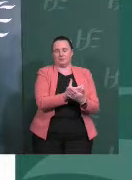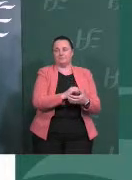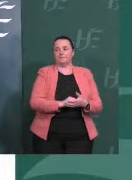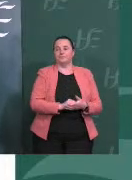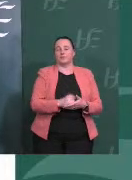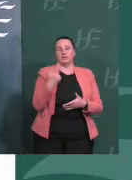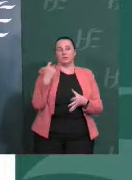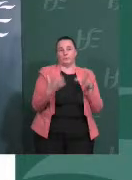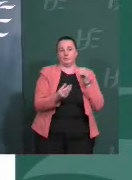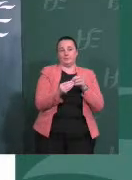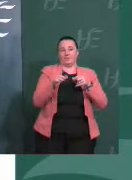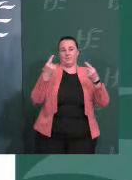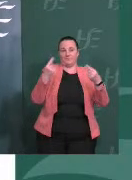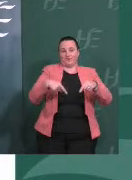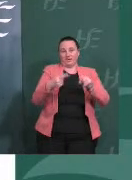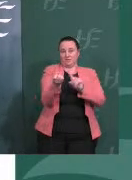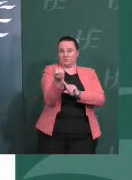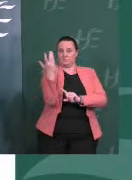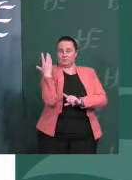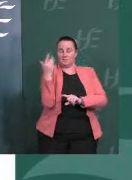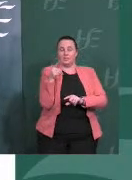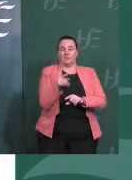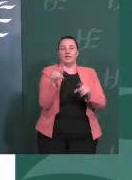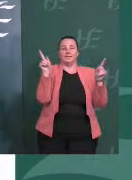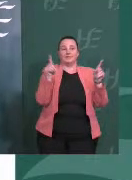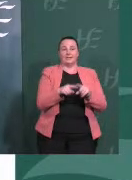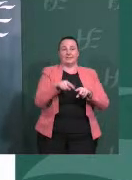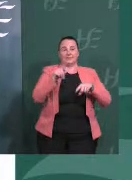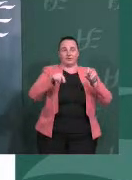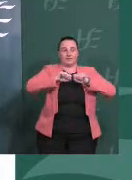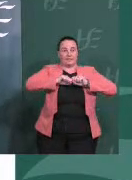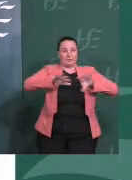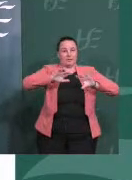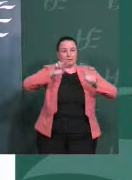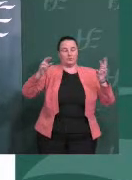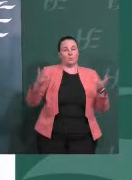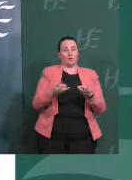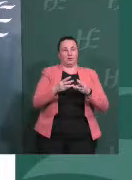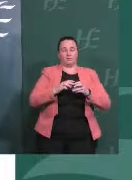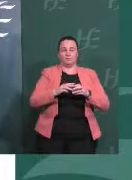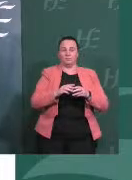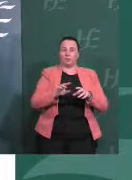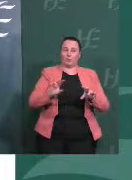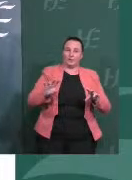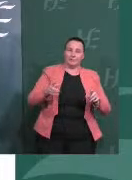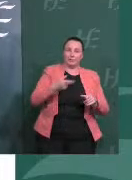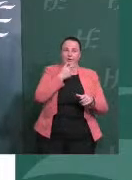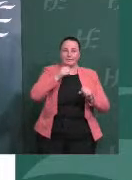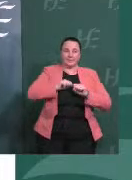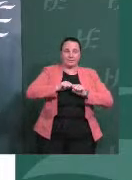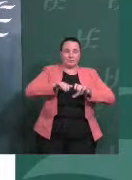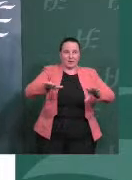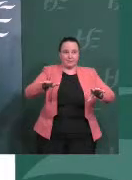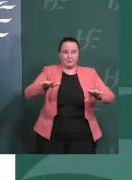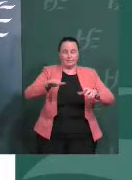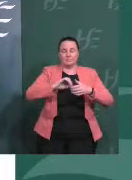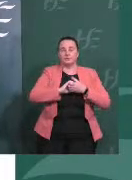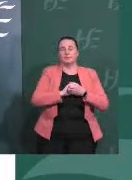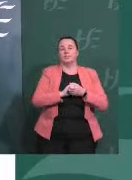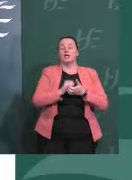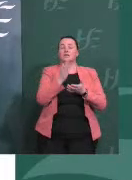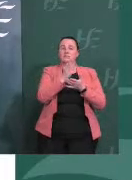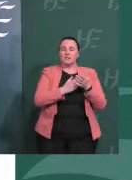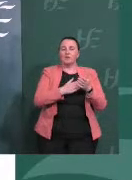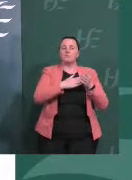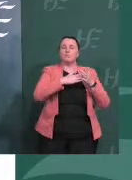summary then, final slide. The Delta variant is spreading worldwide. We know it's much more transmissible. Some trending towards a plateau, but